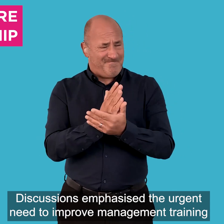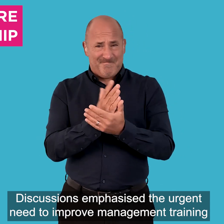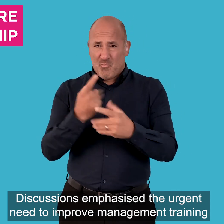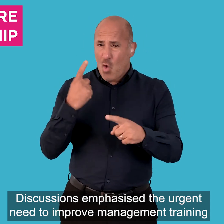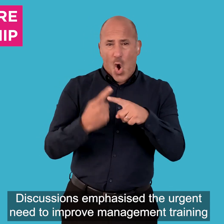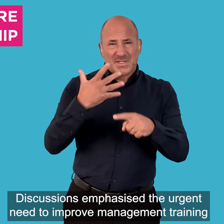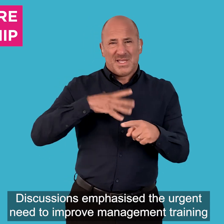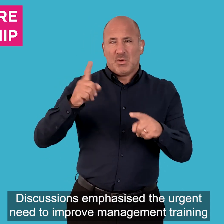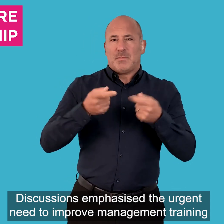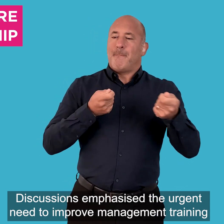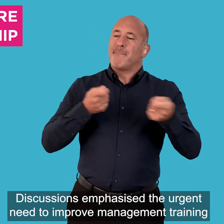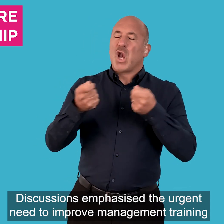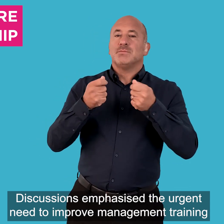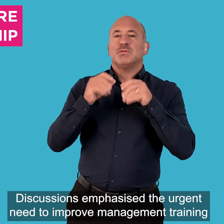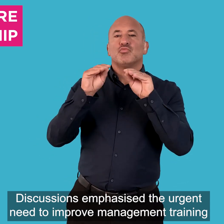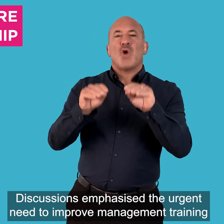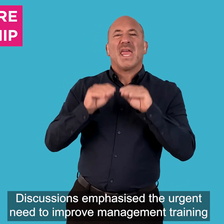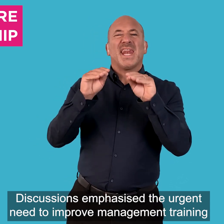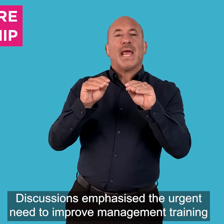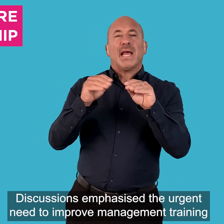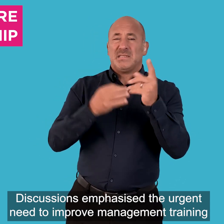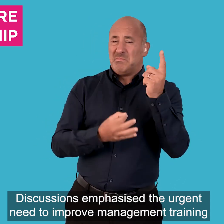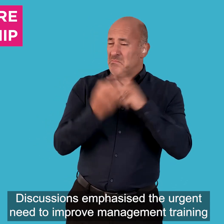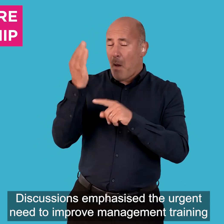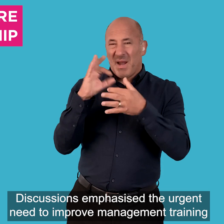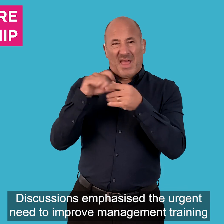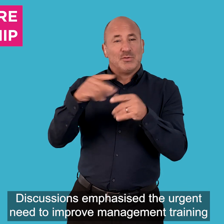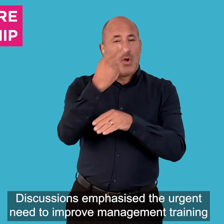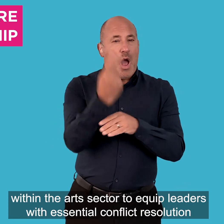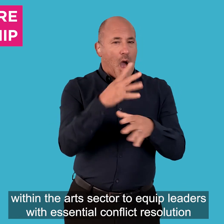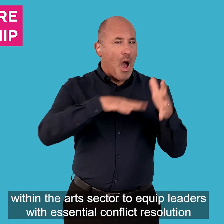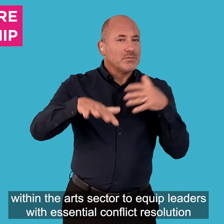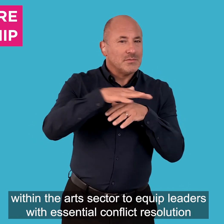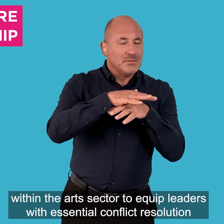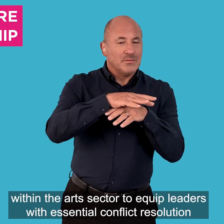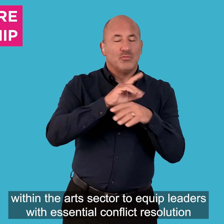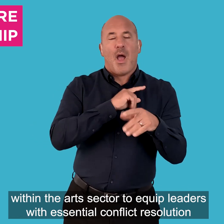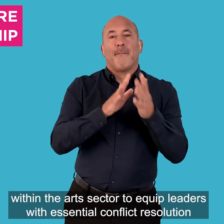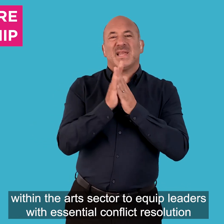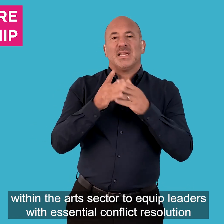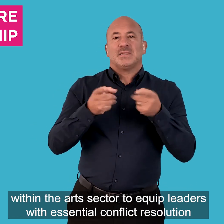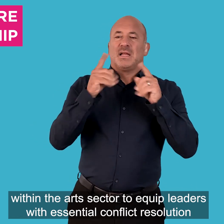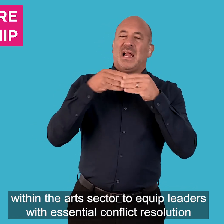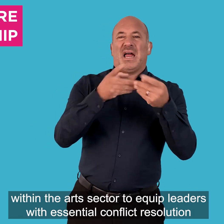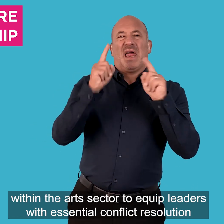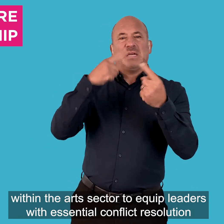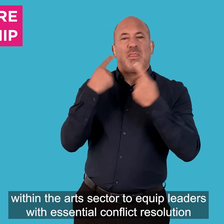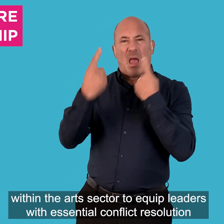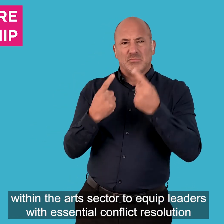Discussions emphasised the urgent need to improve management training within the arts sector to equip leaders with